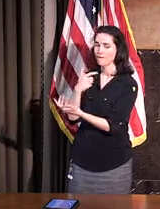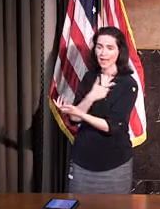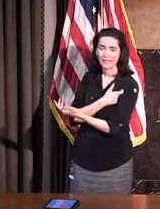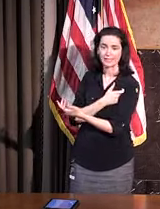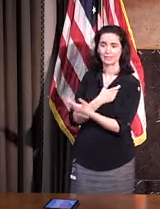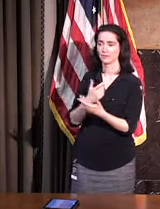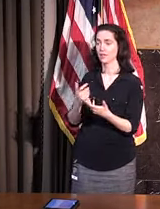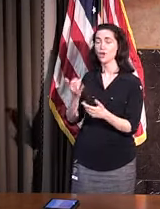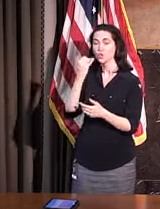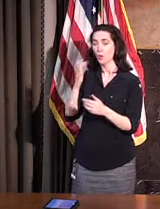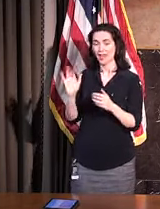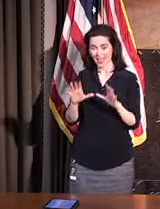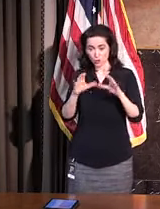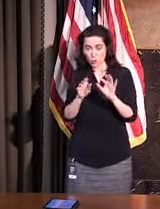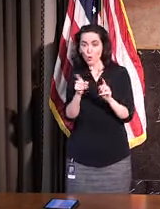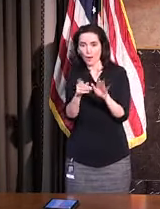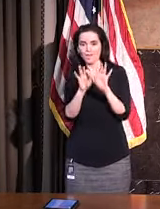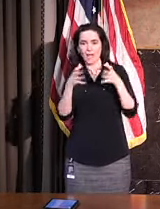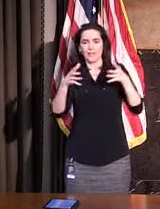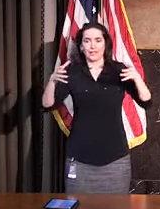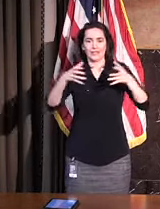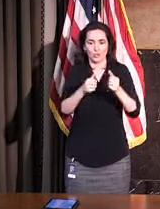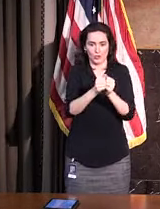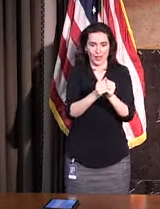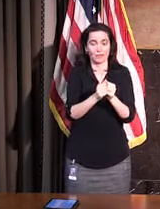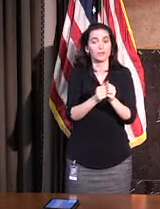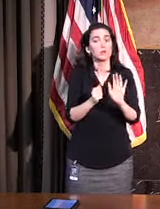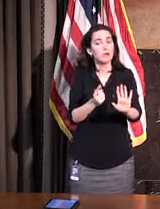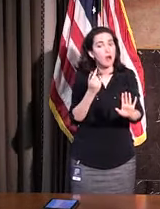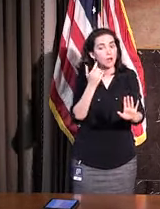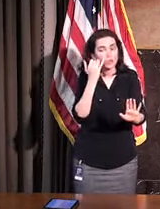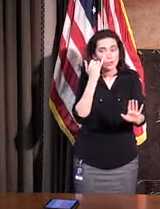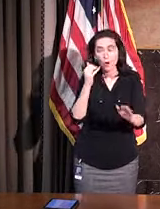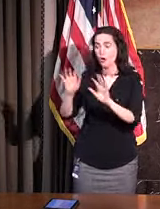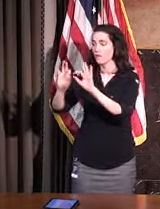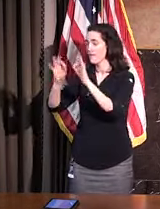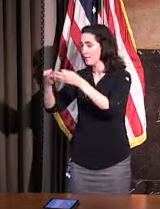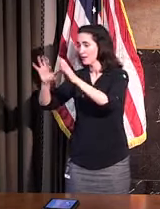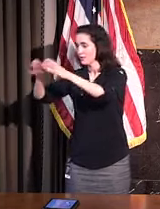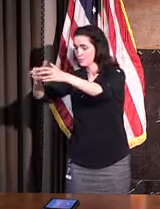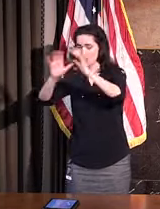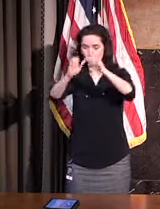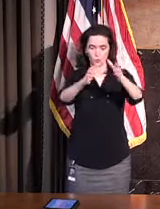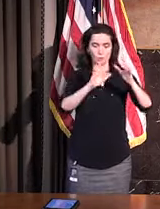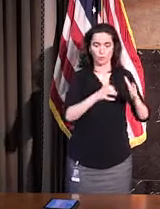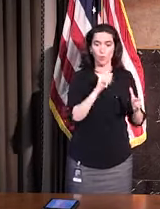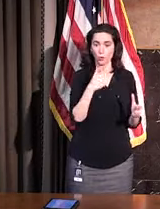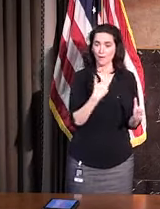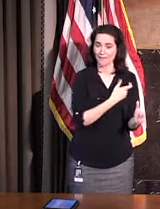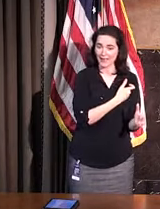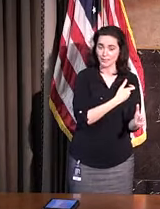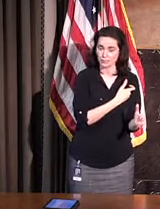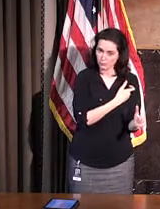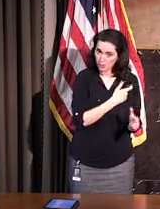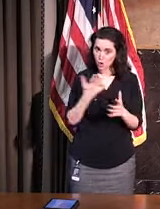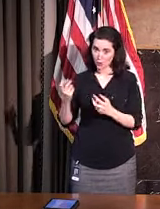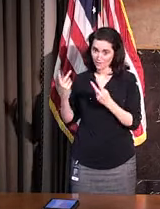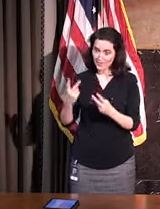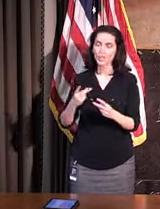one family unit, that's allowed. If it's multiple family units that have not been vaccinated, then everyone needs to mask and